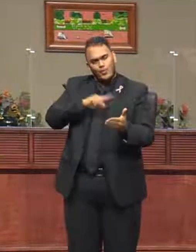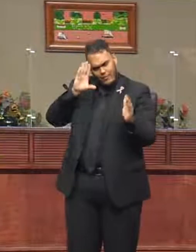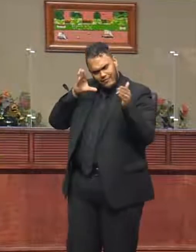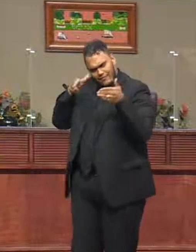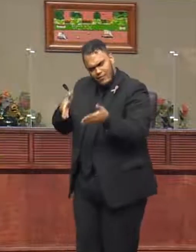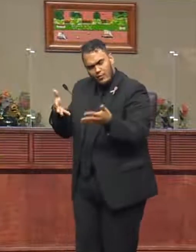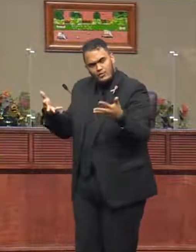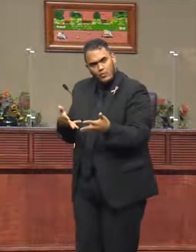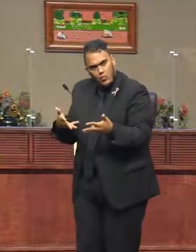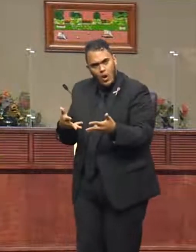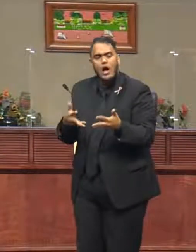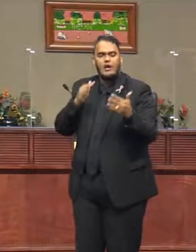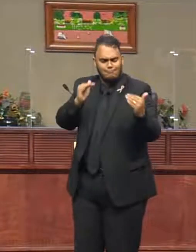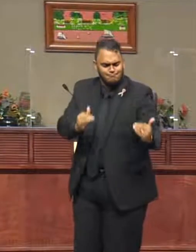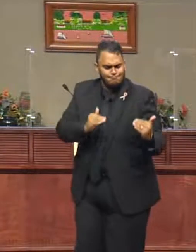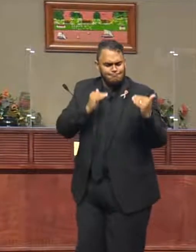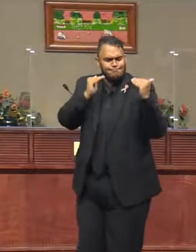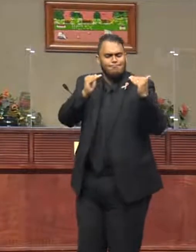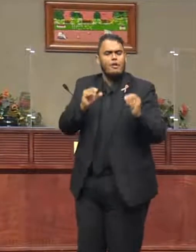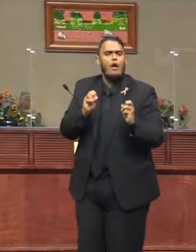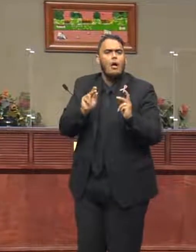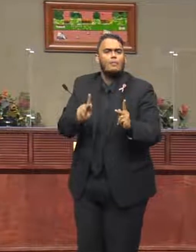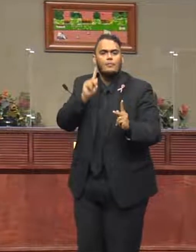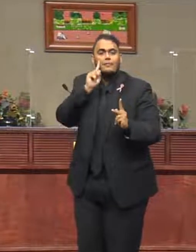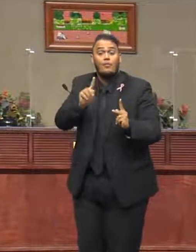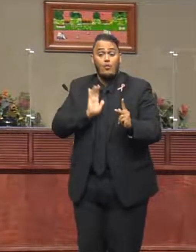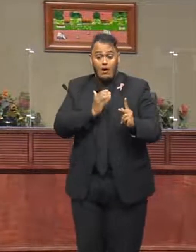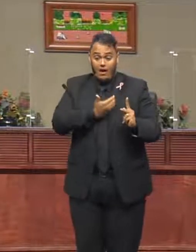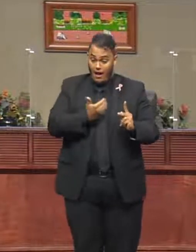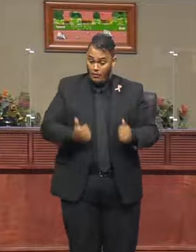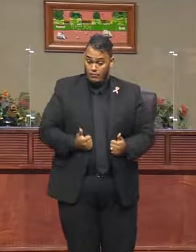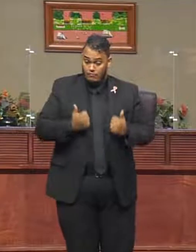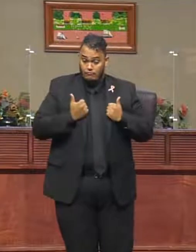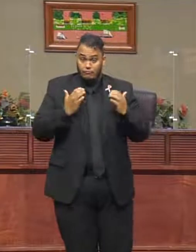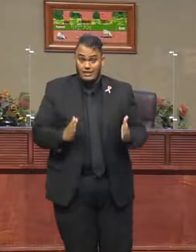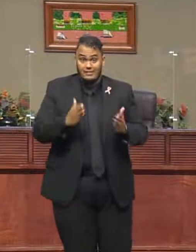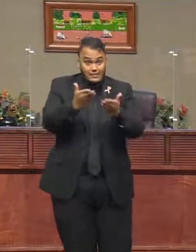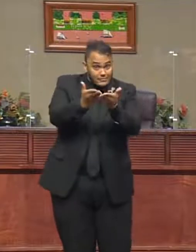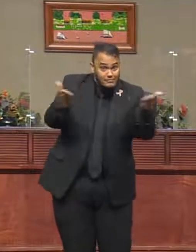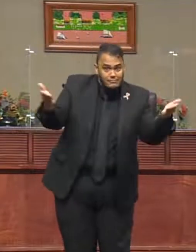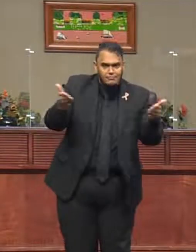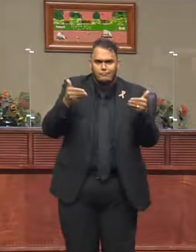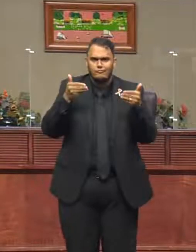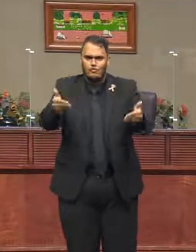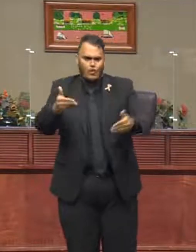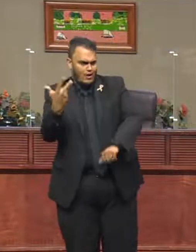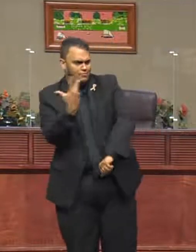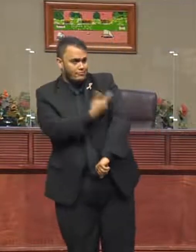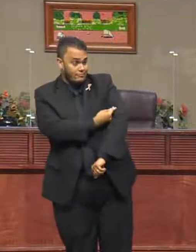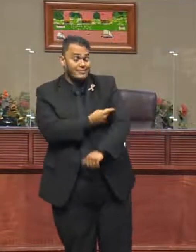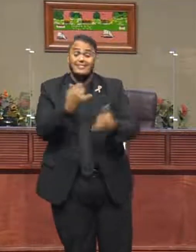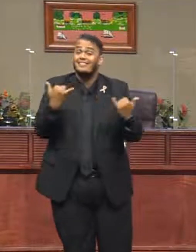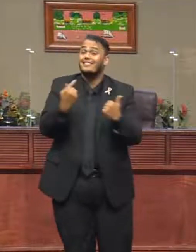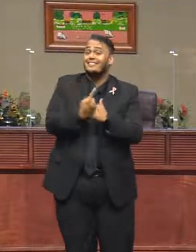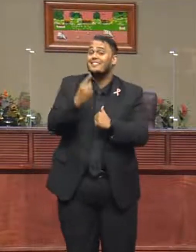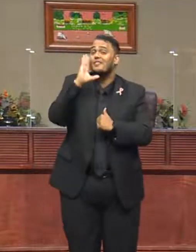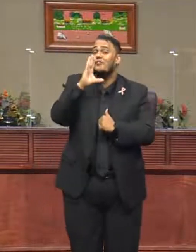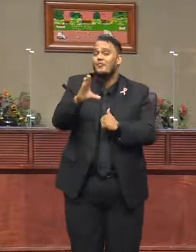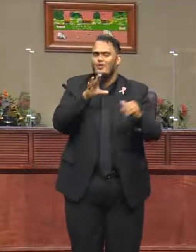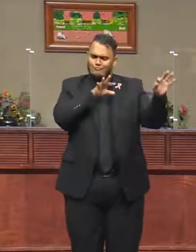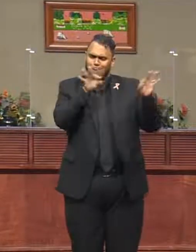the opportunities for our residents to get vaccinated. And so today I want to highlight some of those opportunities that we